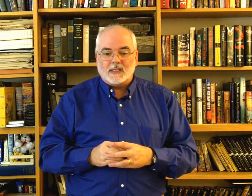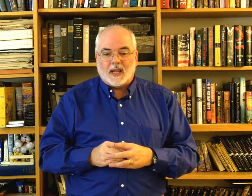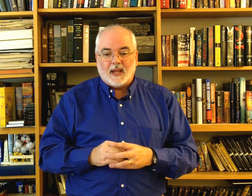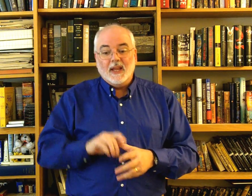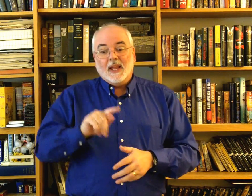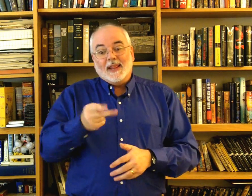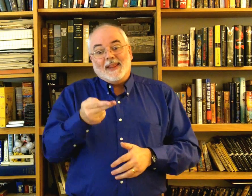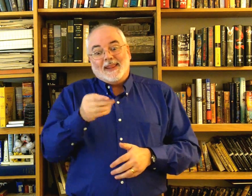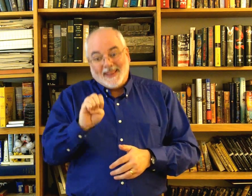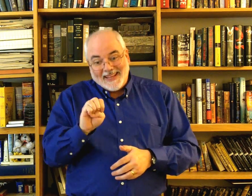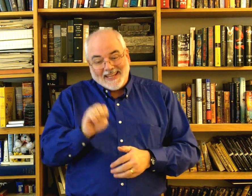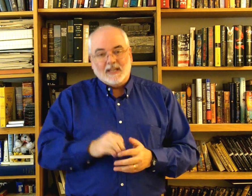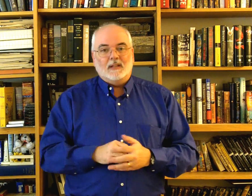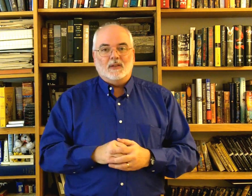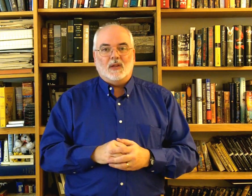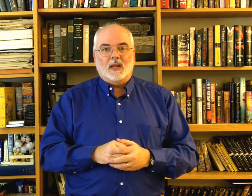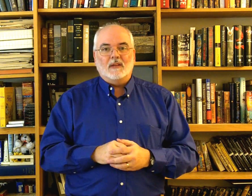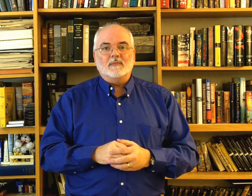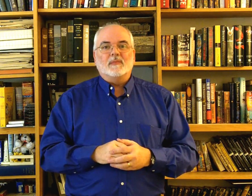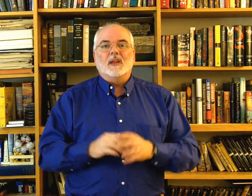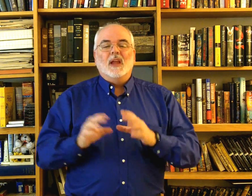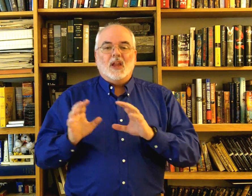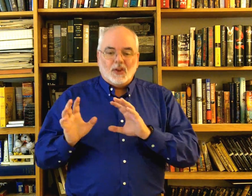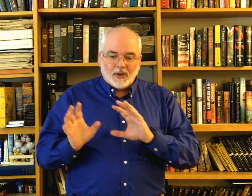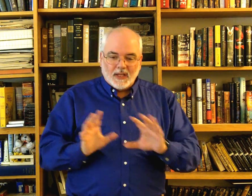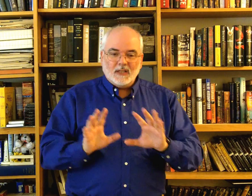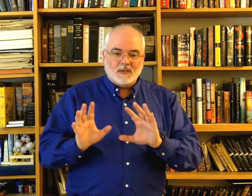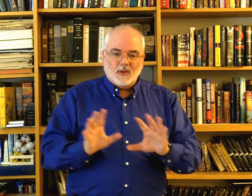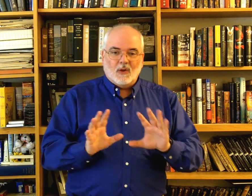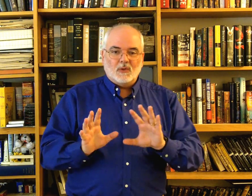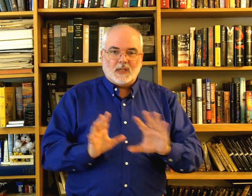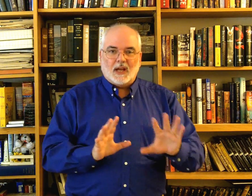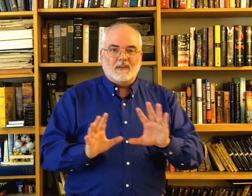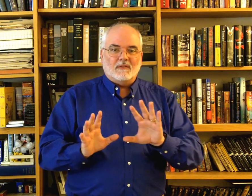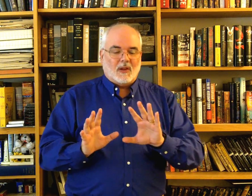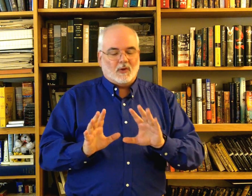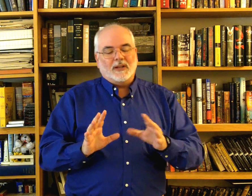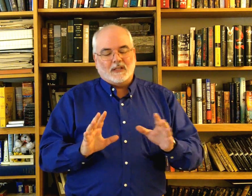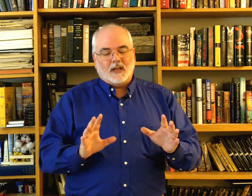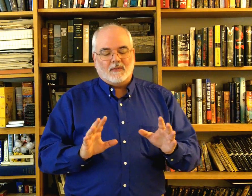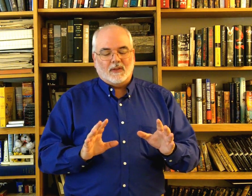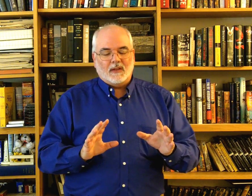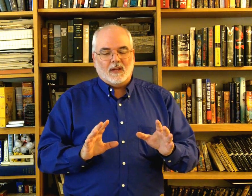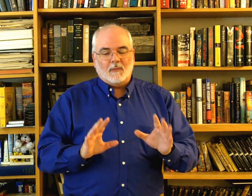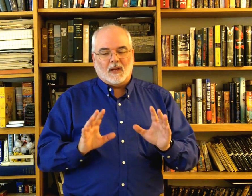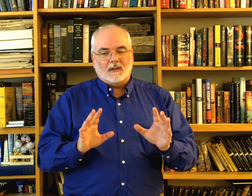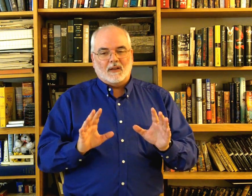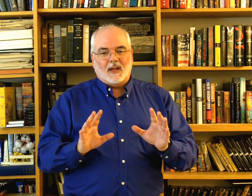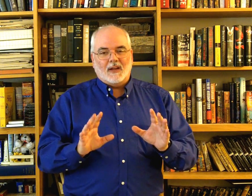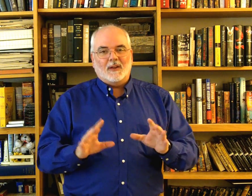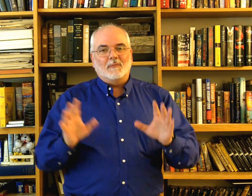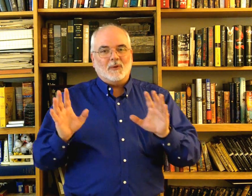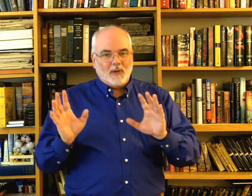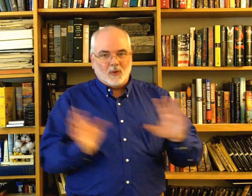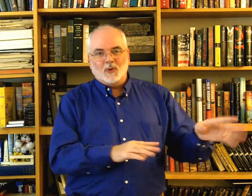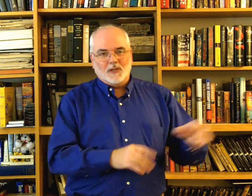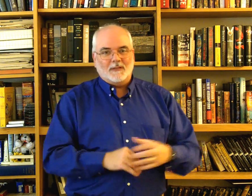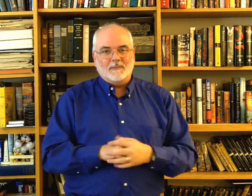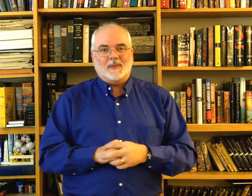say the, okay? There is no sign, there is a sign for the. I'm not going to lie to you, but we don't use it. All